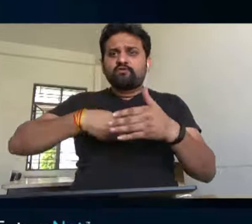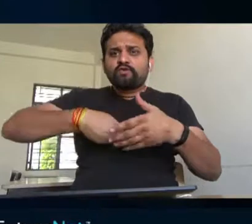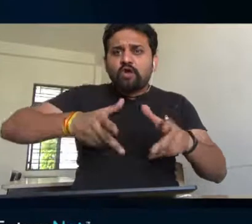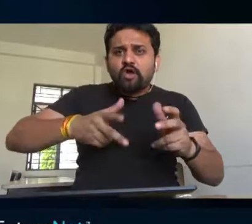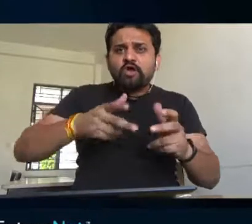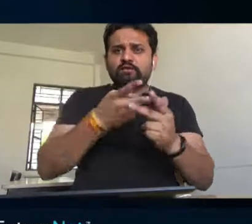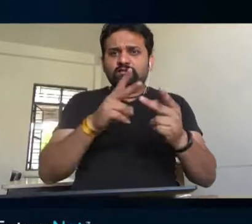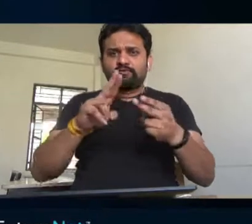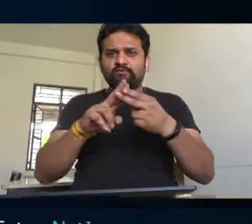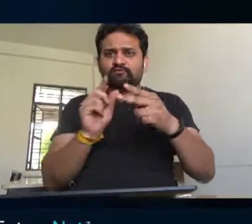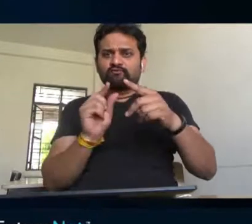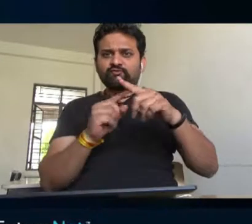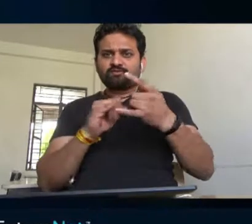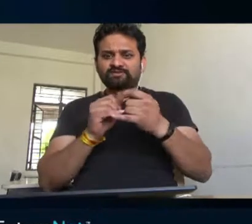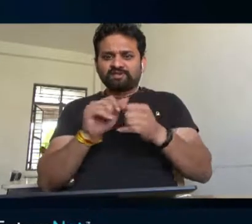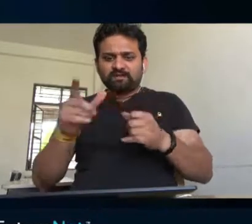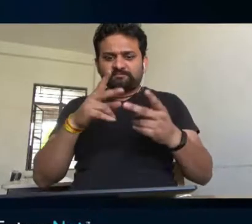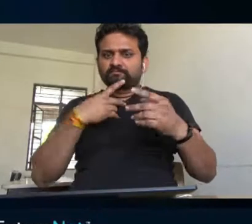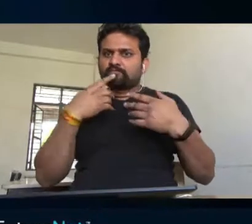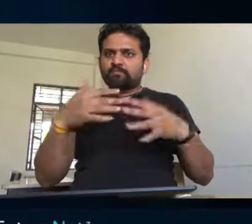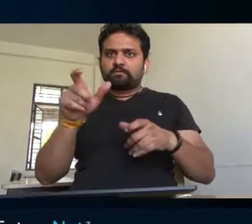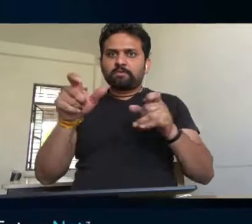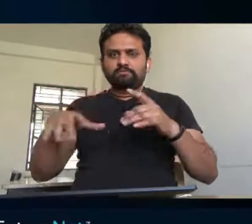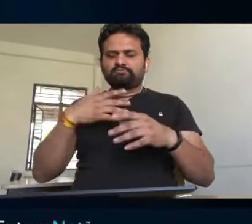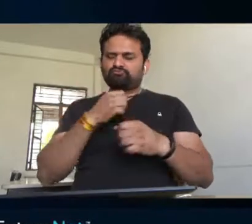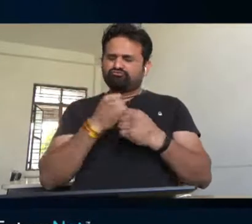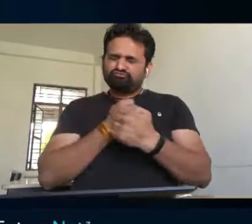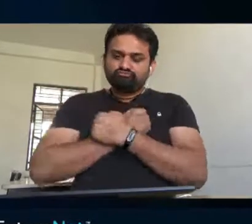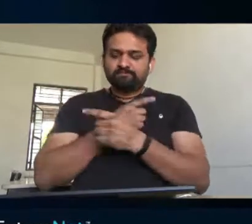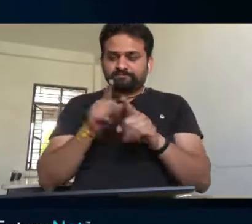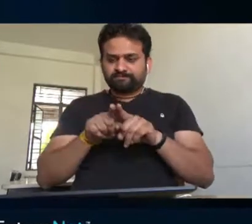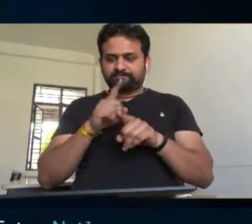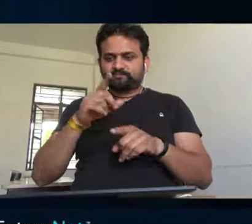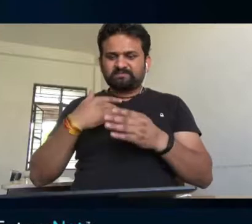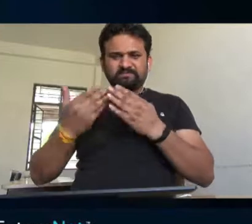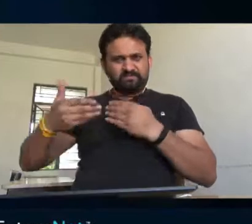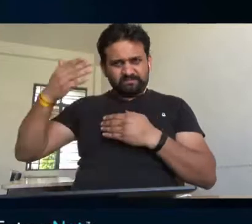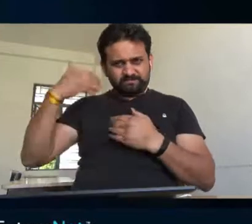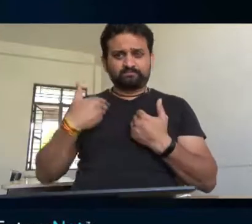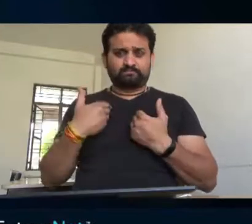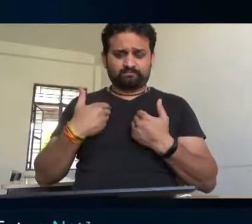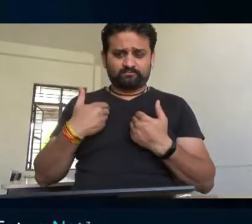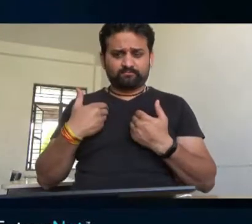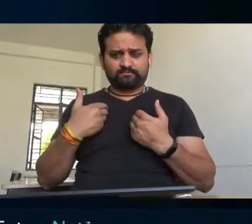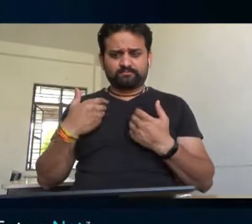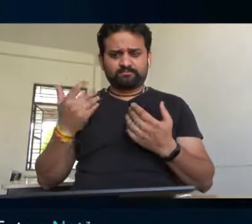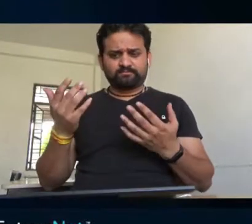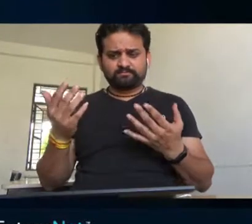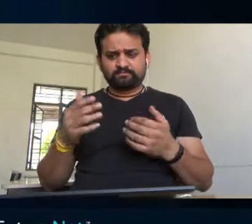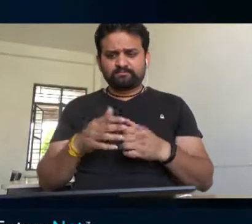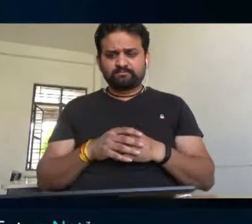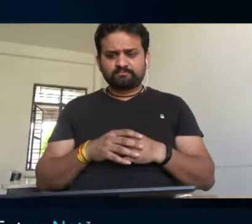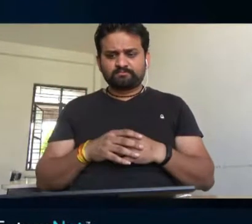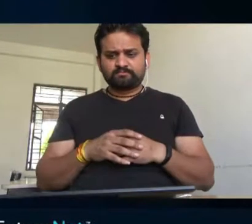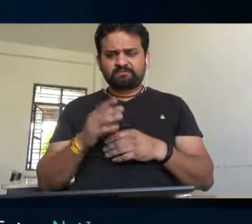with this sponsorship activity. And you like it when you are in the hall and they speak about